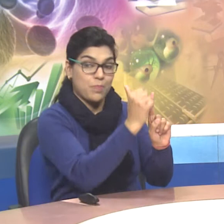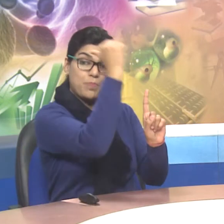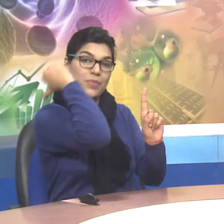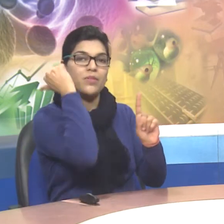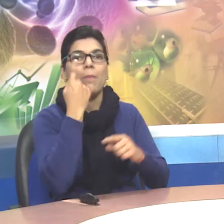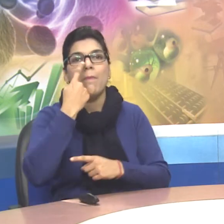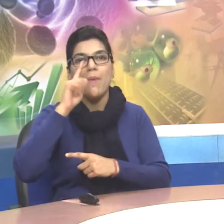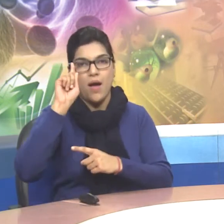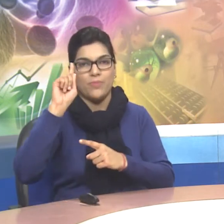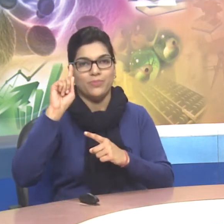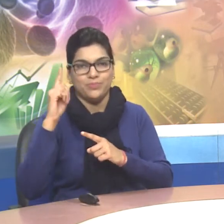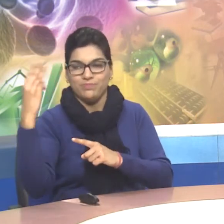and said